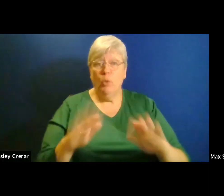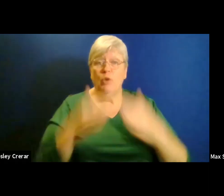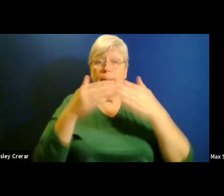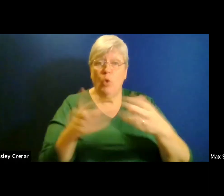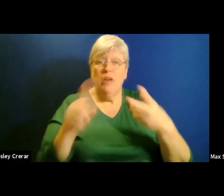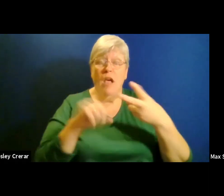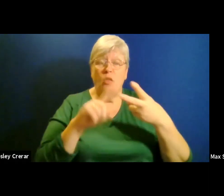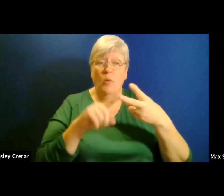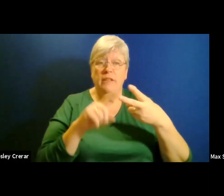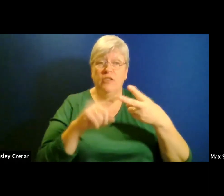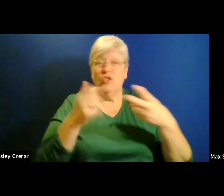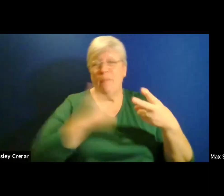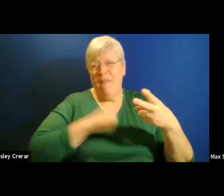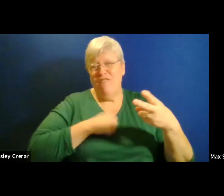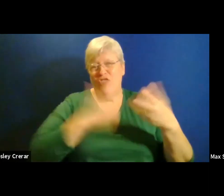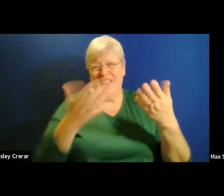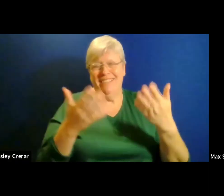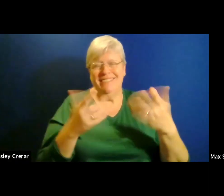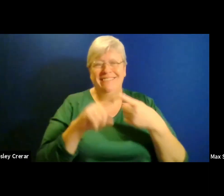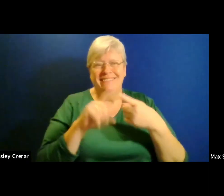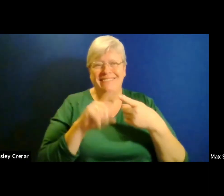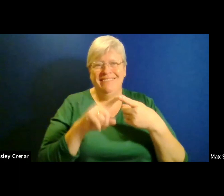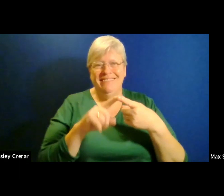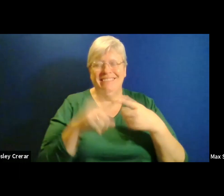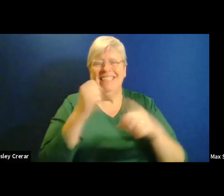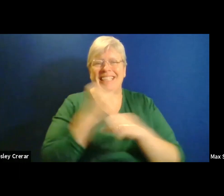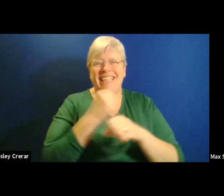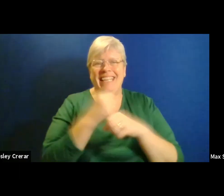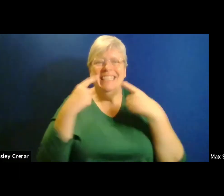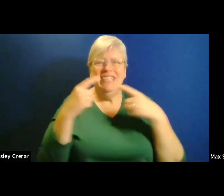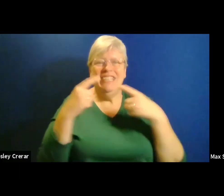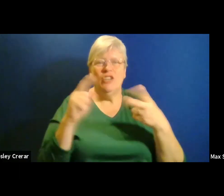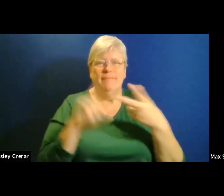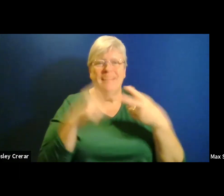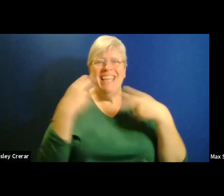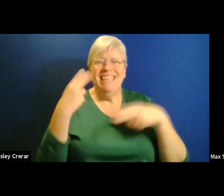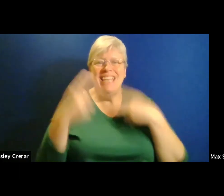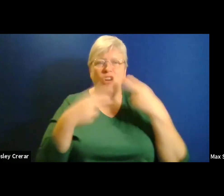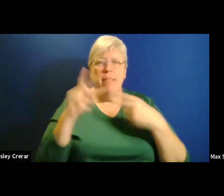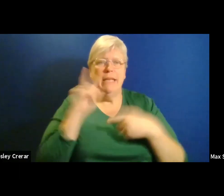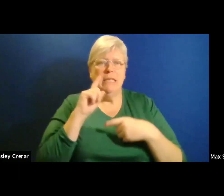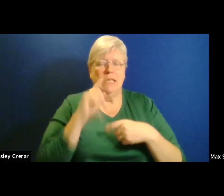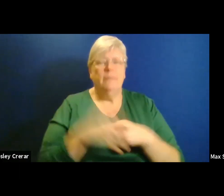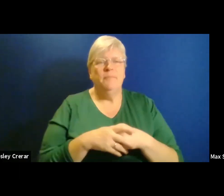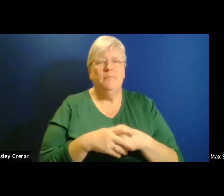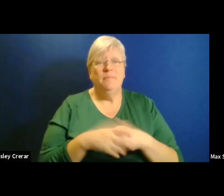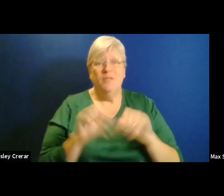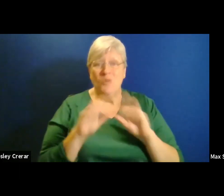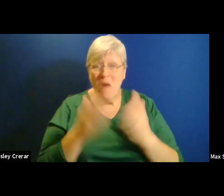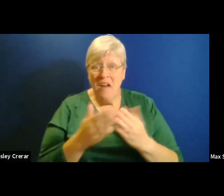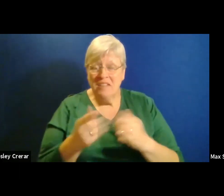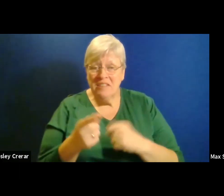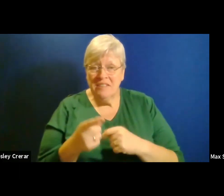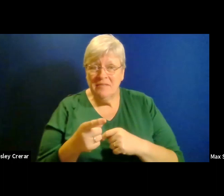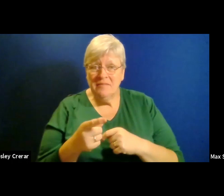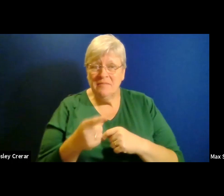one is just a favourite of mine. So this is The Gaelic Teacher and The Dinner Lady. To the world, they seem an